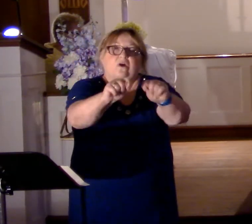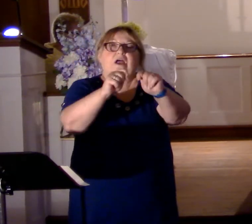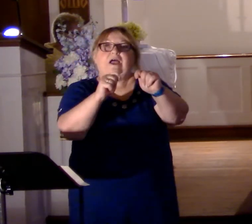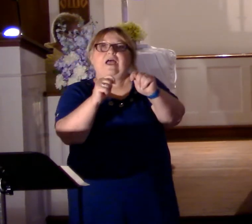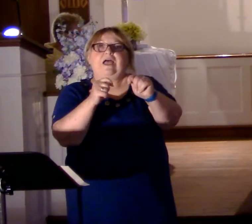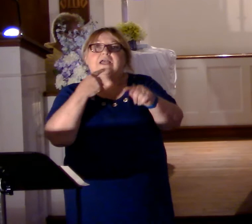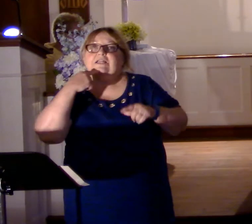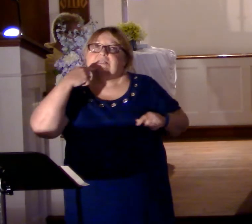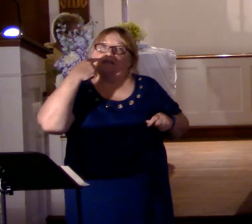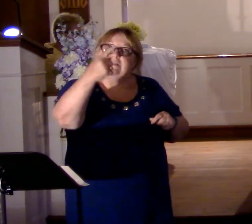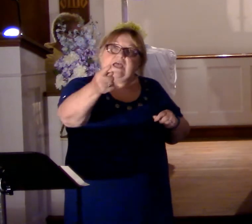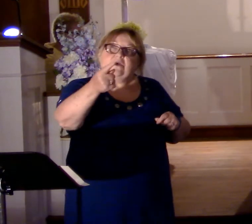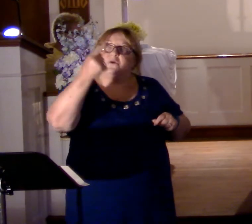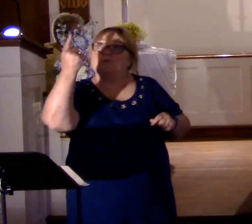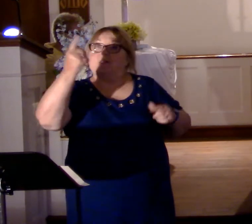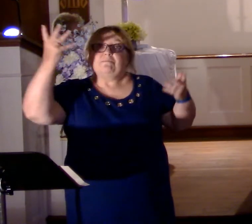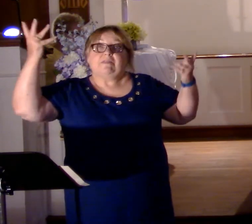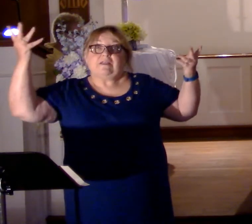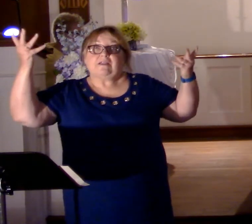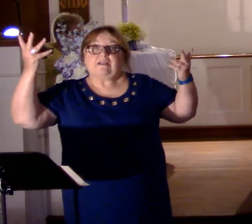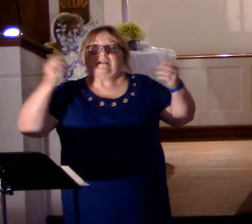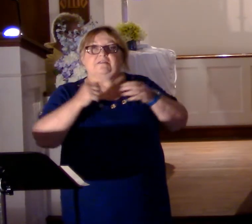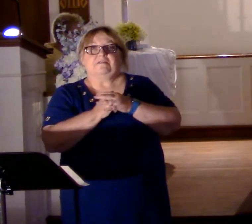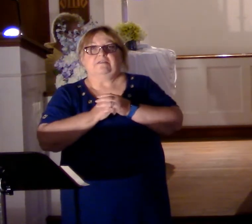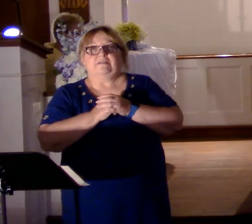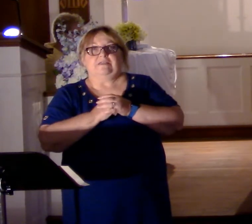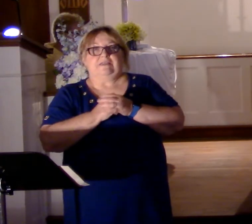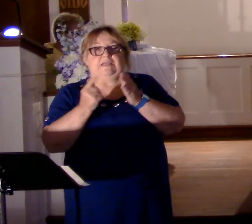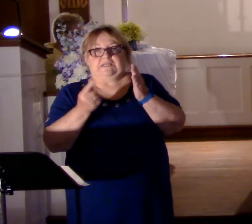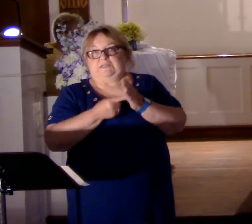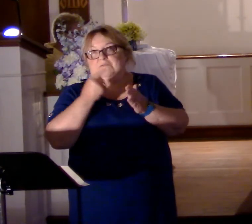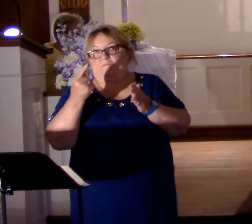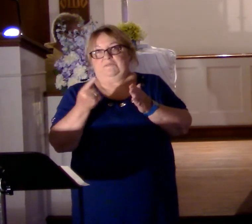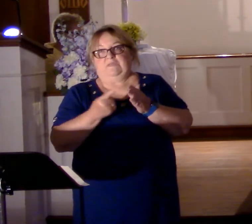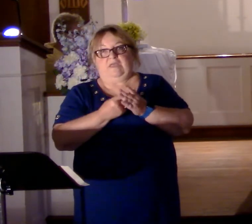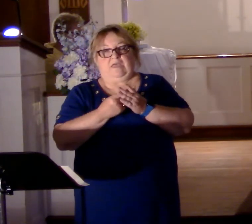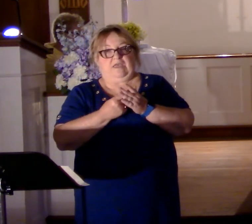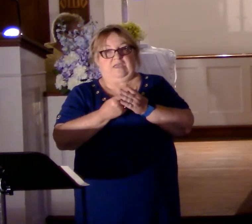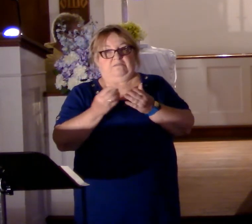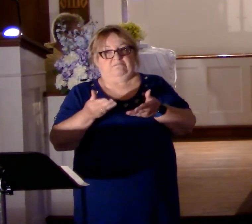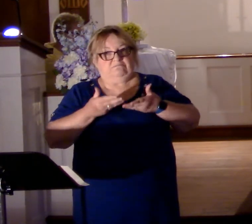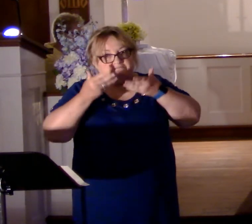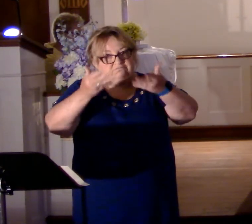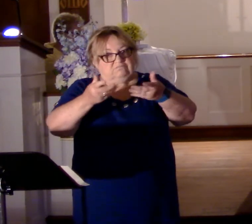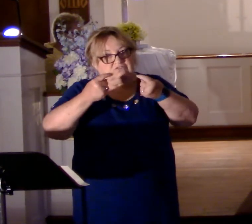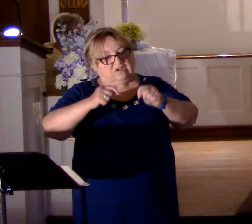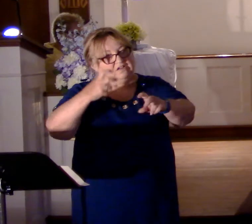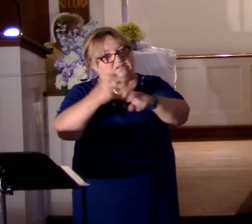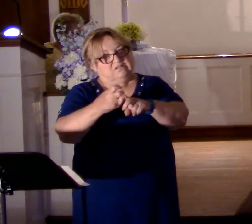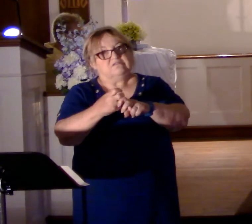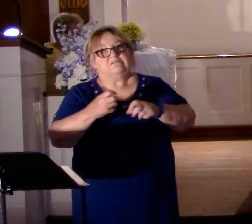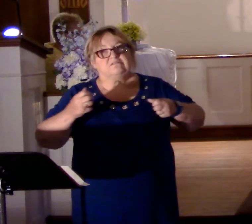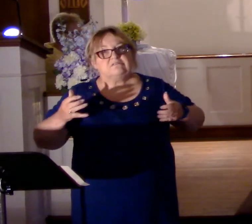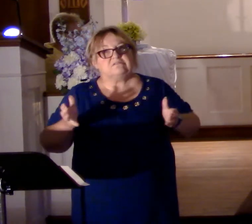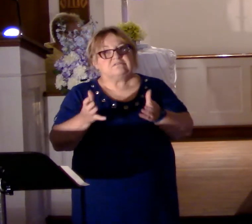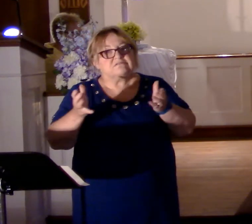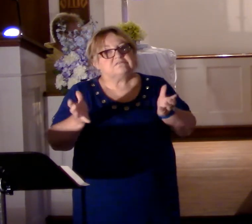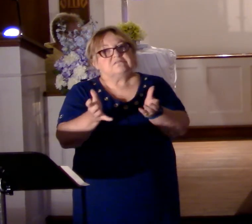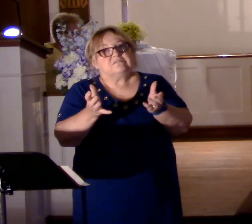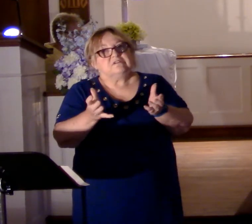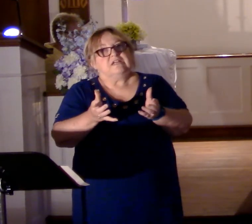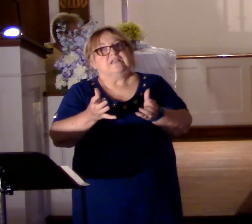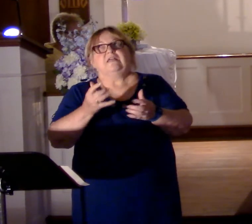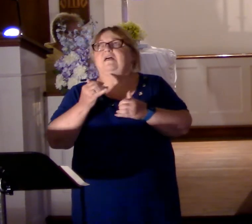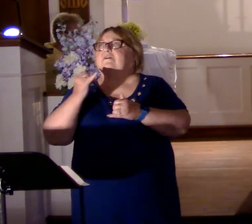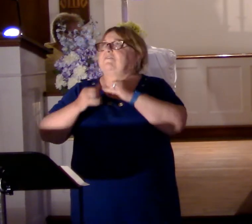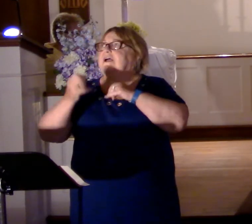trying to tell you something. Sometimes he puts forth great effort, before we finally